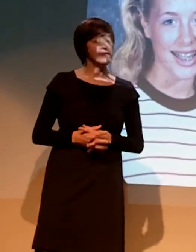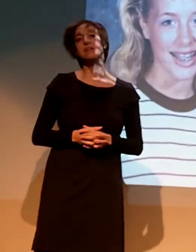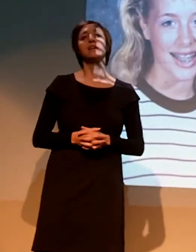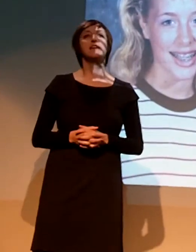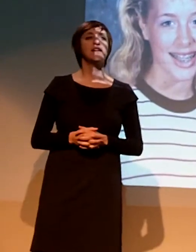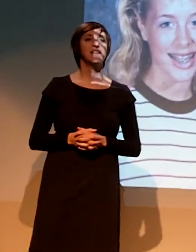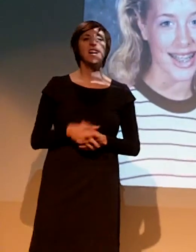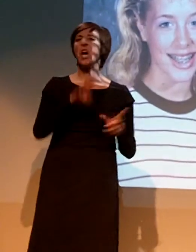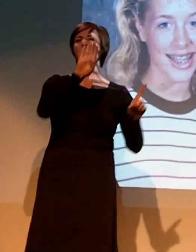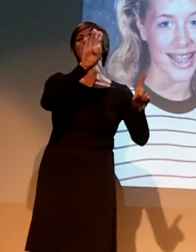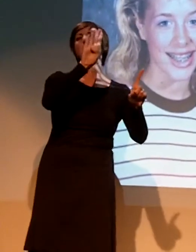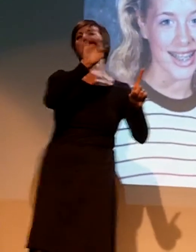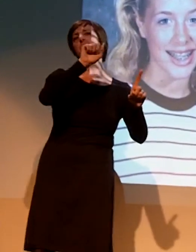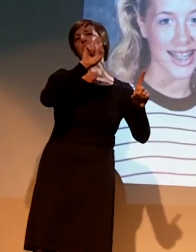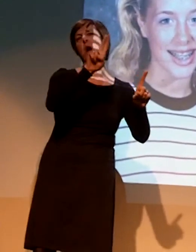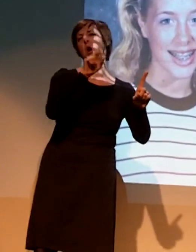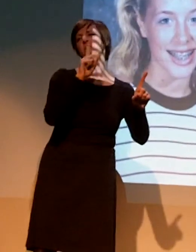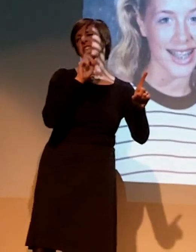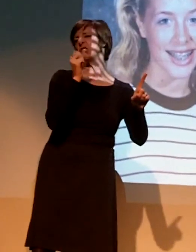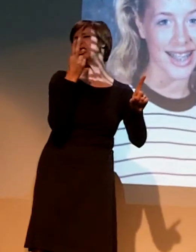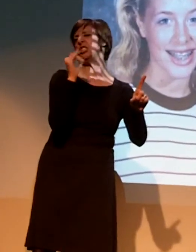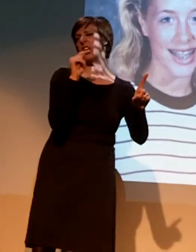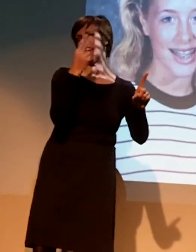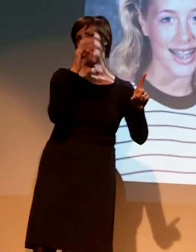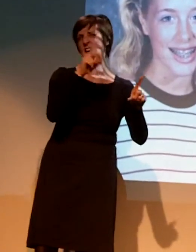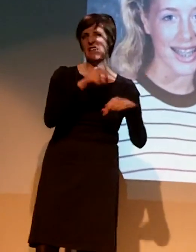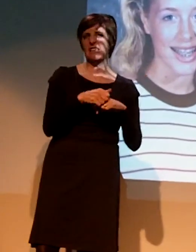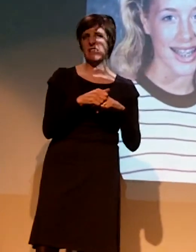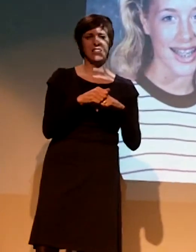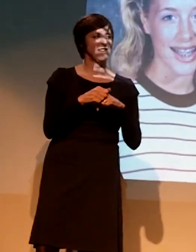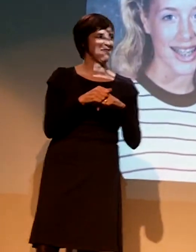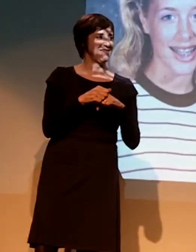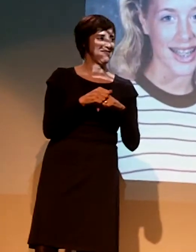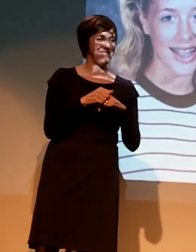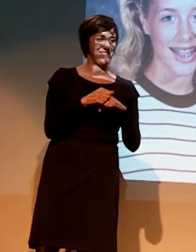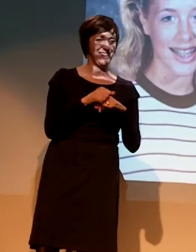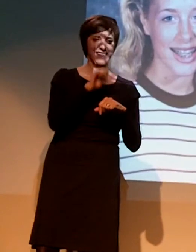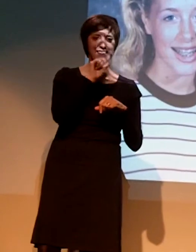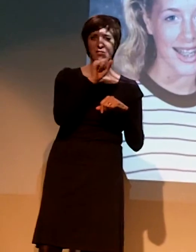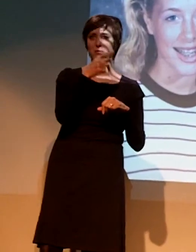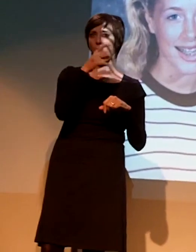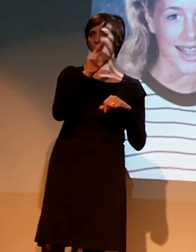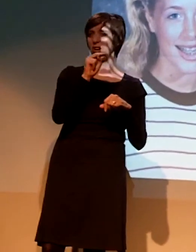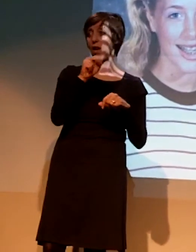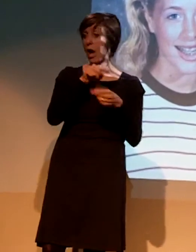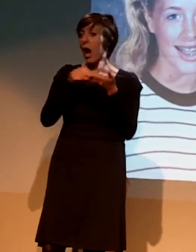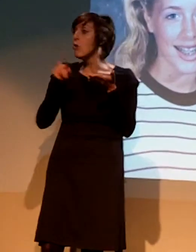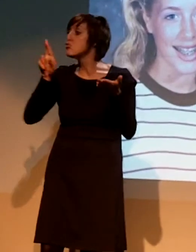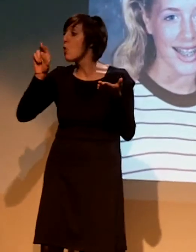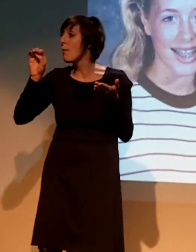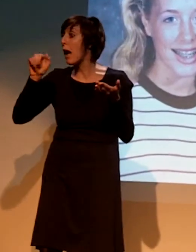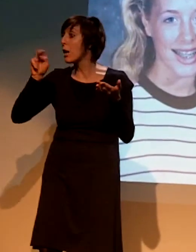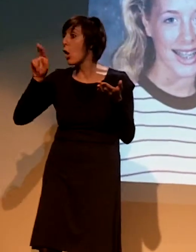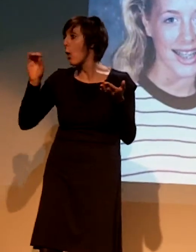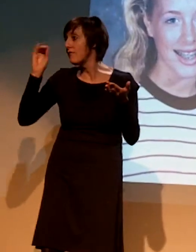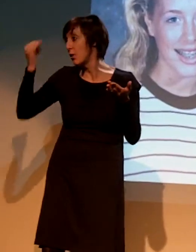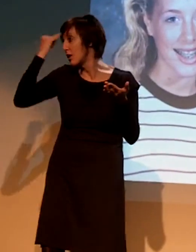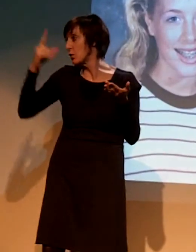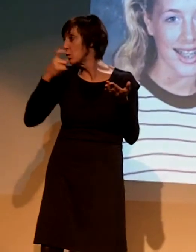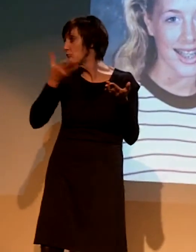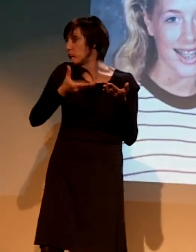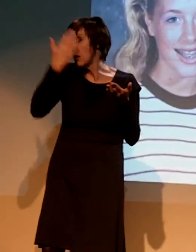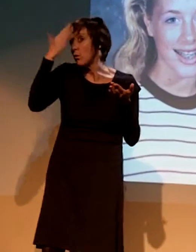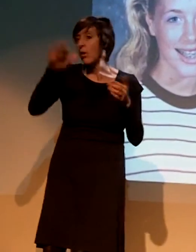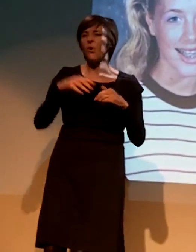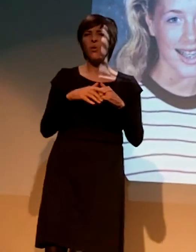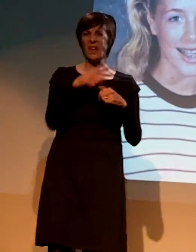Bo is a shithead. Love, killorn. This is Romano. I have no idea who Romano is. Well,